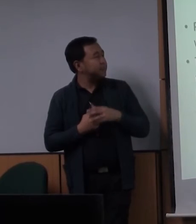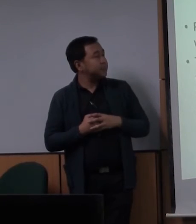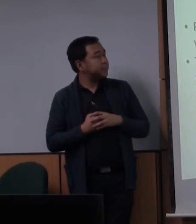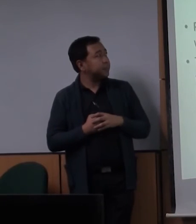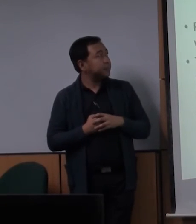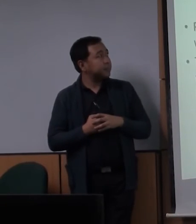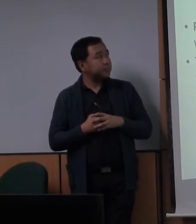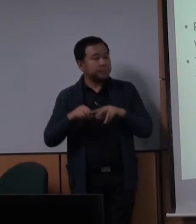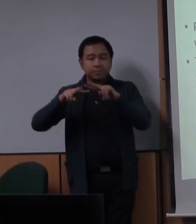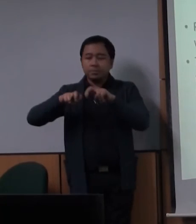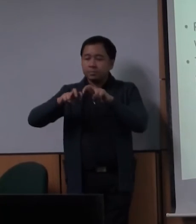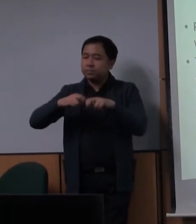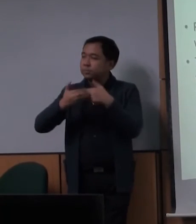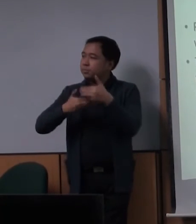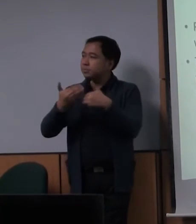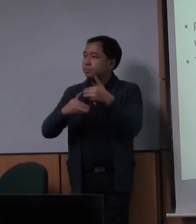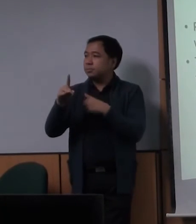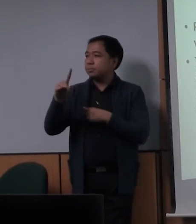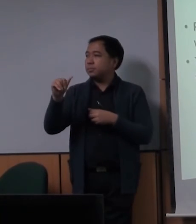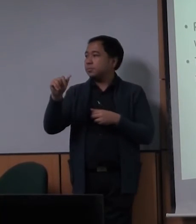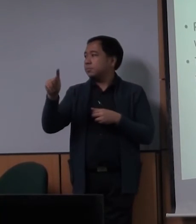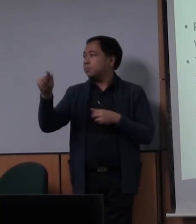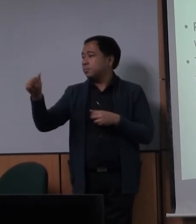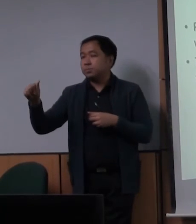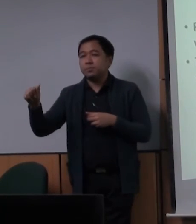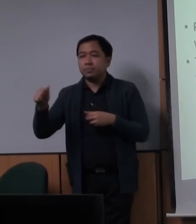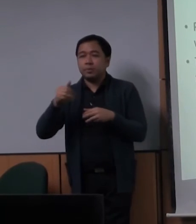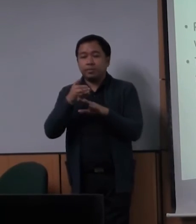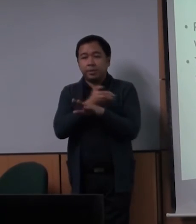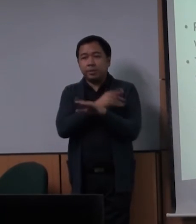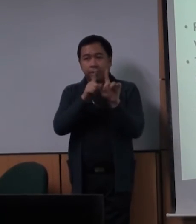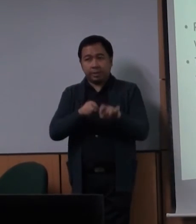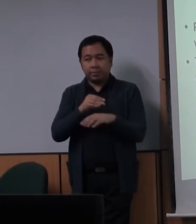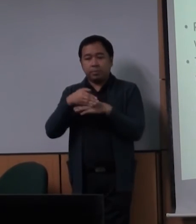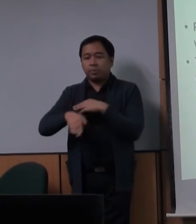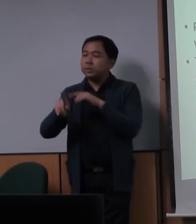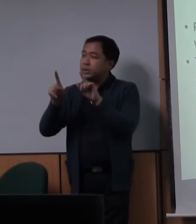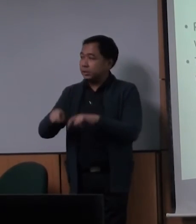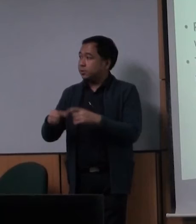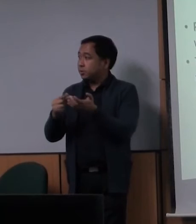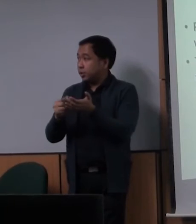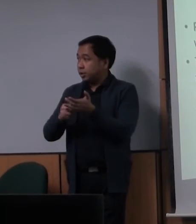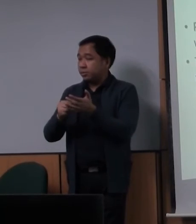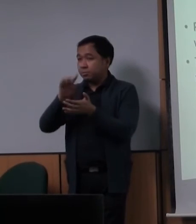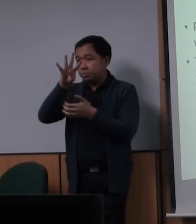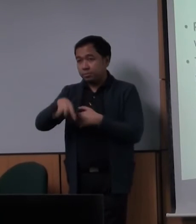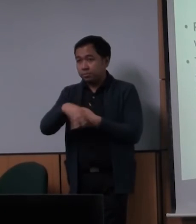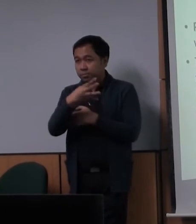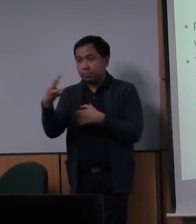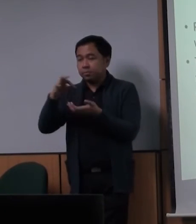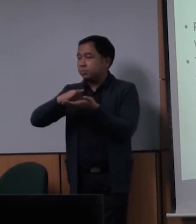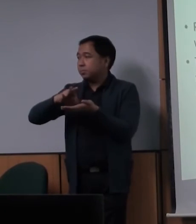Okay, so the data analysis procedure, pretests and post-test scores of the participant were tabulated and